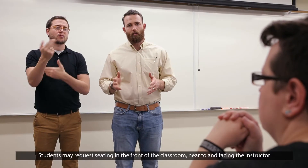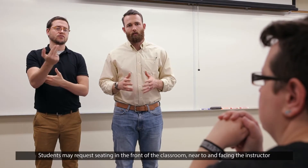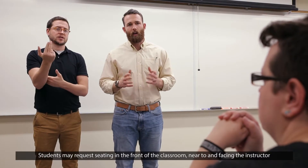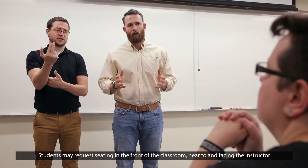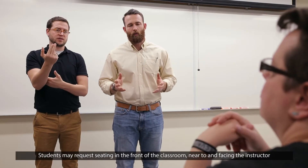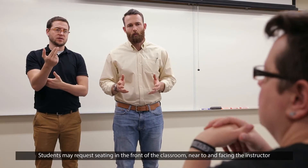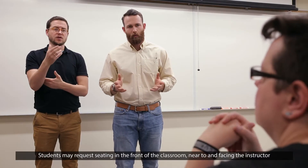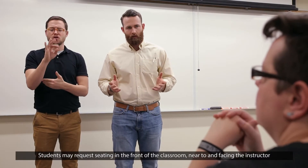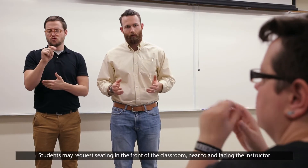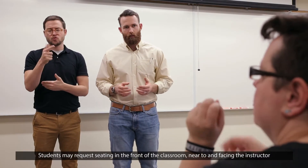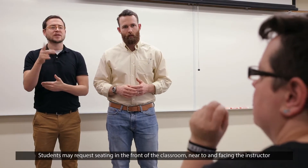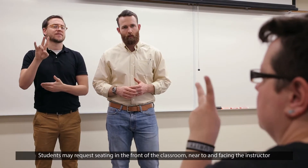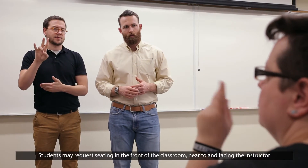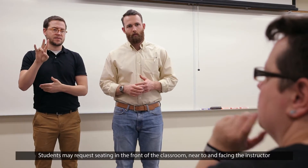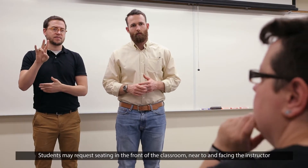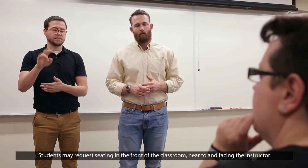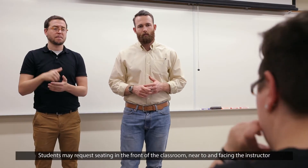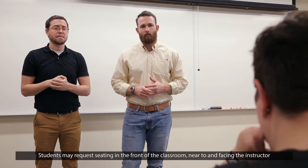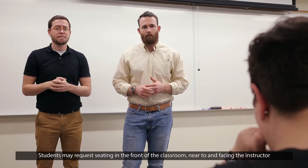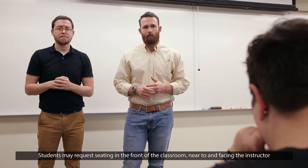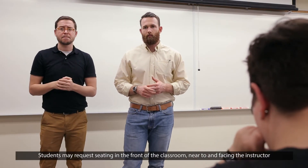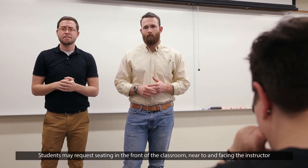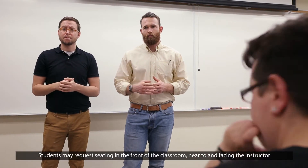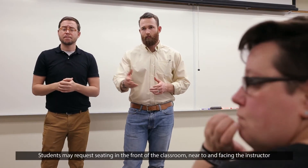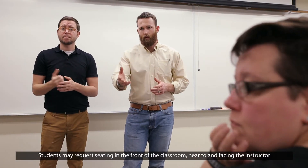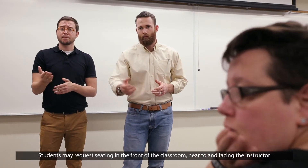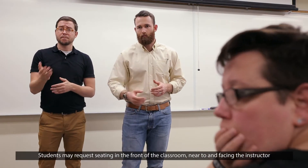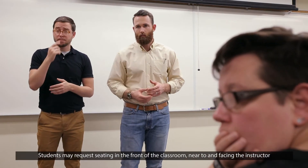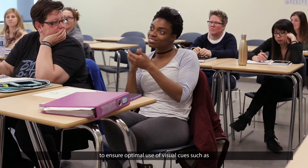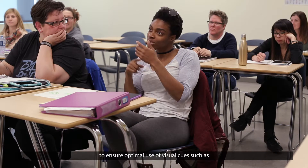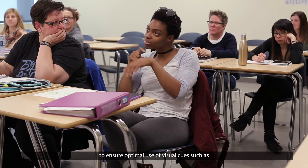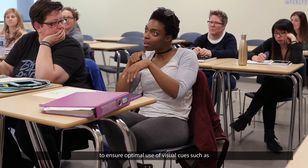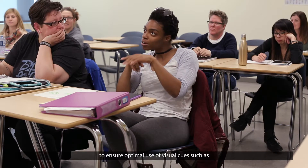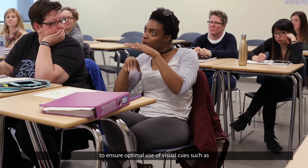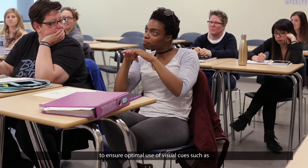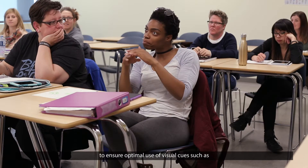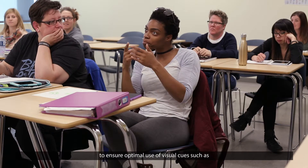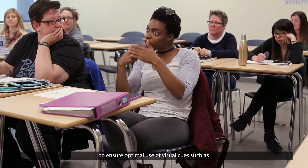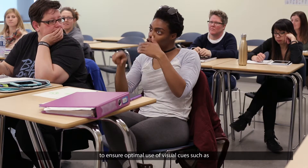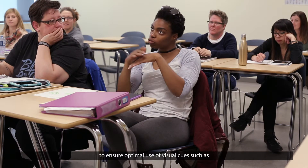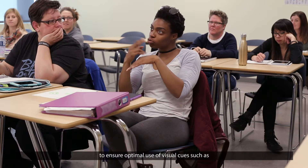Students may request seating in the front of the classroom, near to and facing the instructor to ensure optimal use of visual cues such